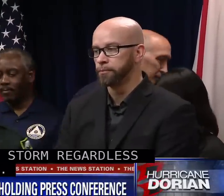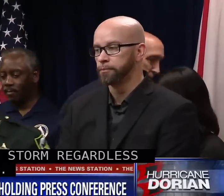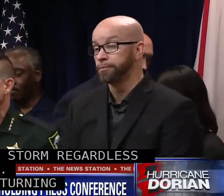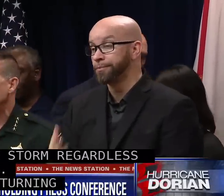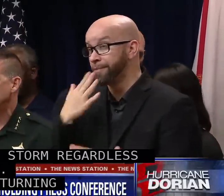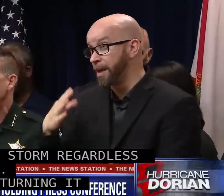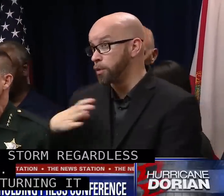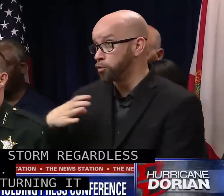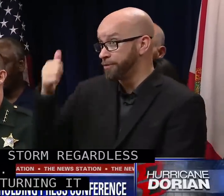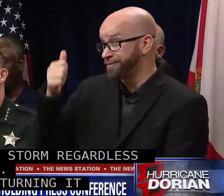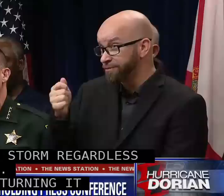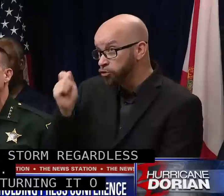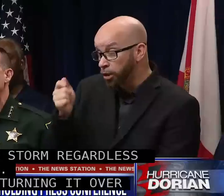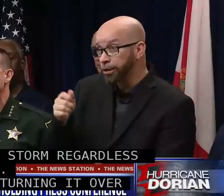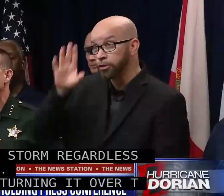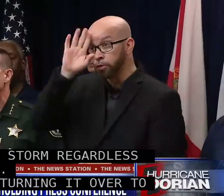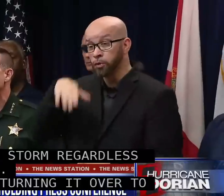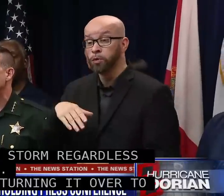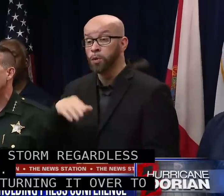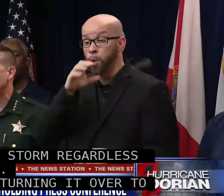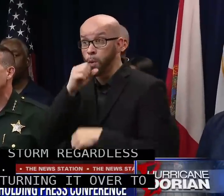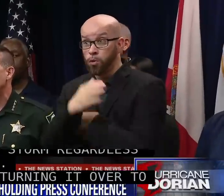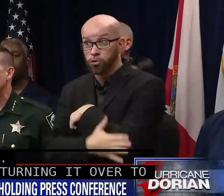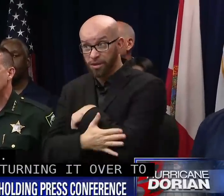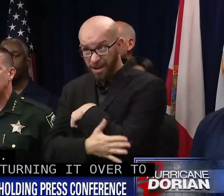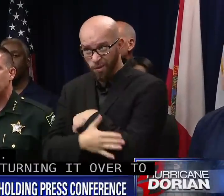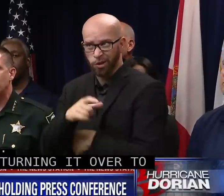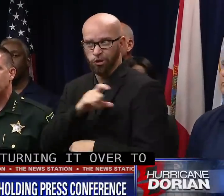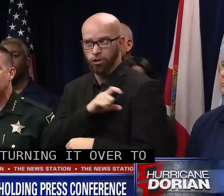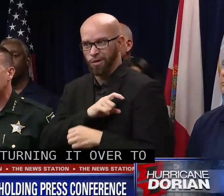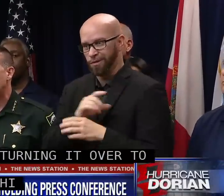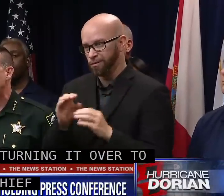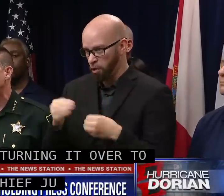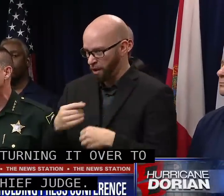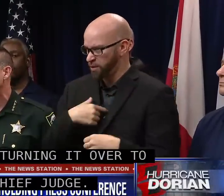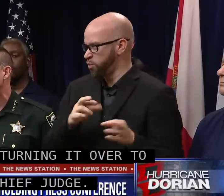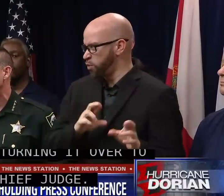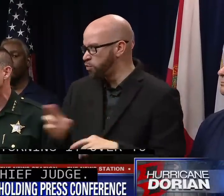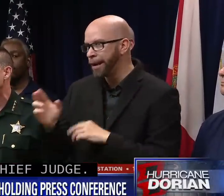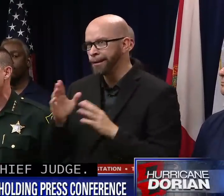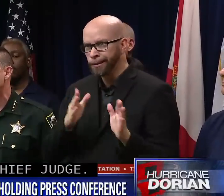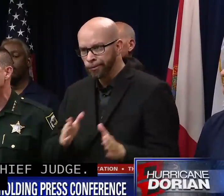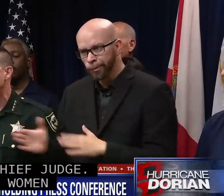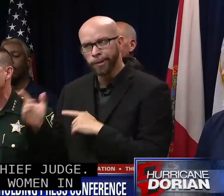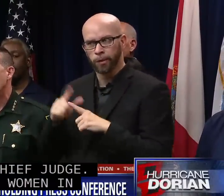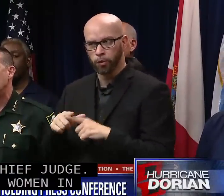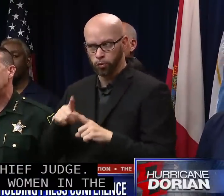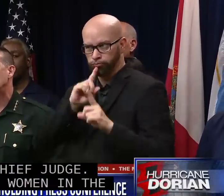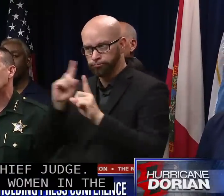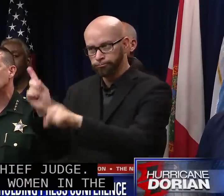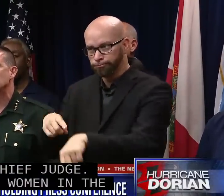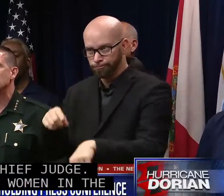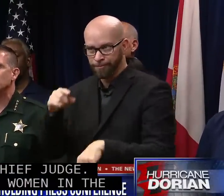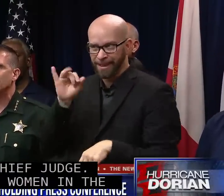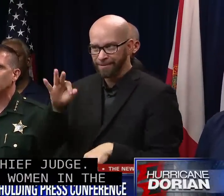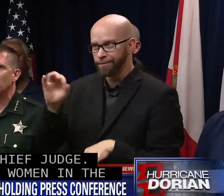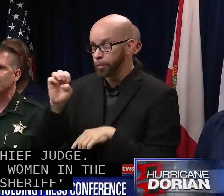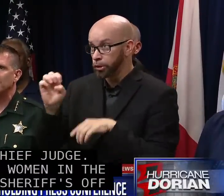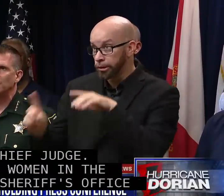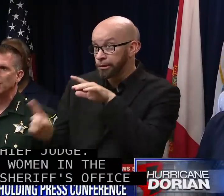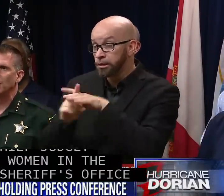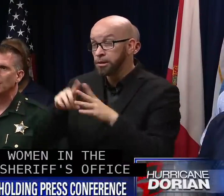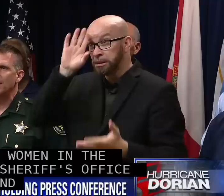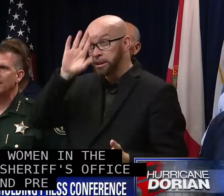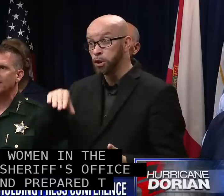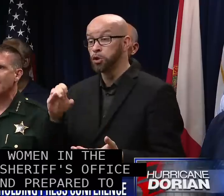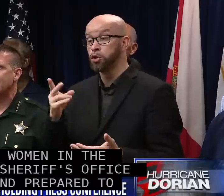Thank you, Chief Judge. So the men and women of the Orange County Sheriff's Office remain ready and prepared to respond. In terms of a